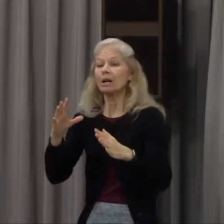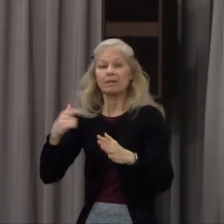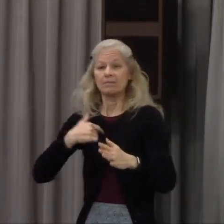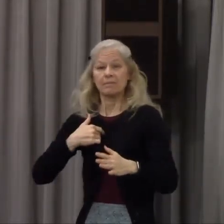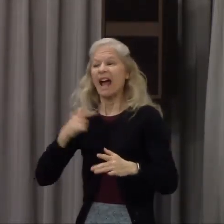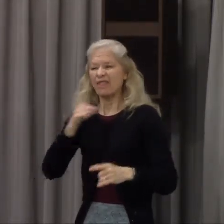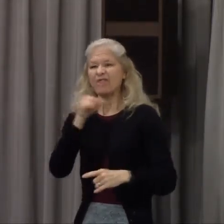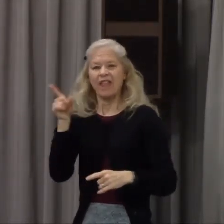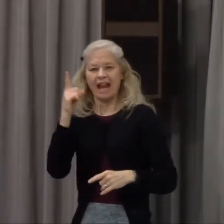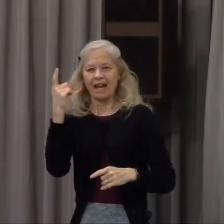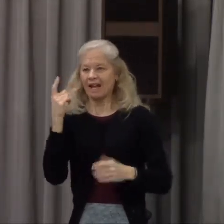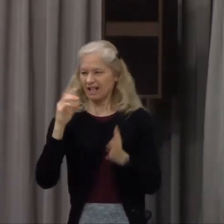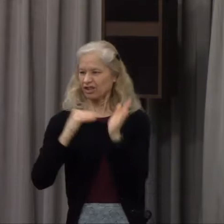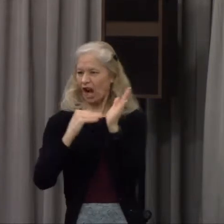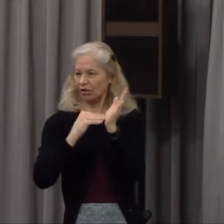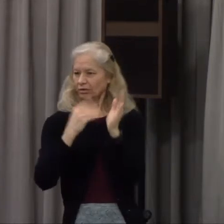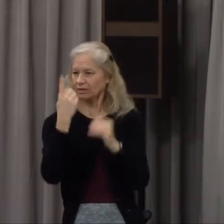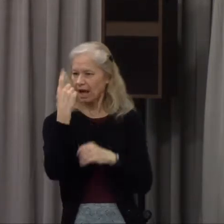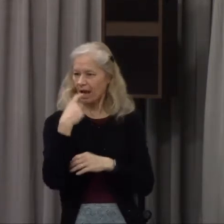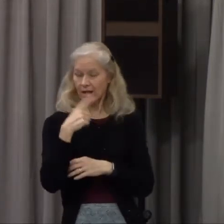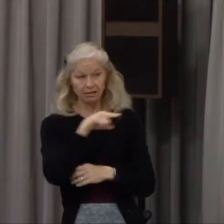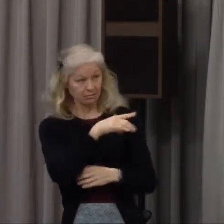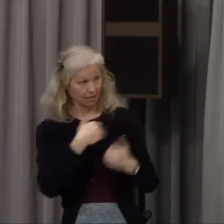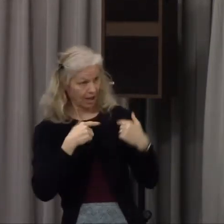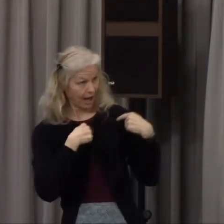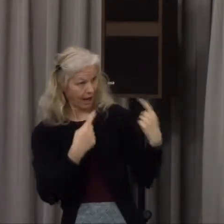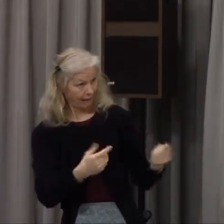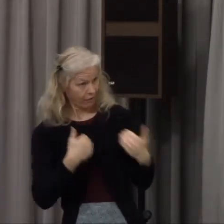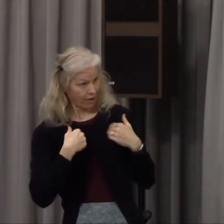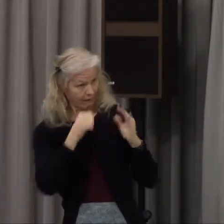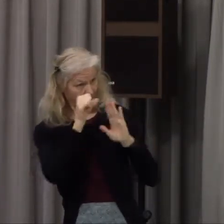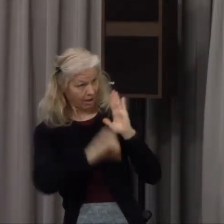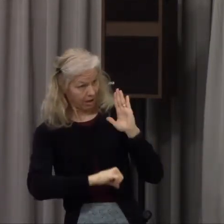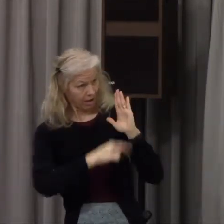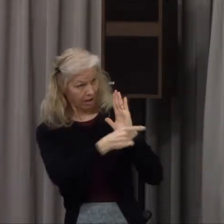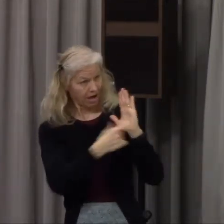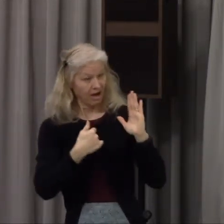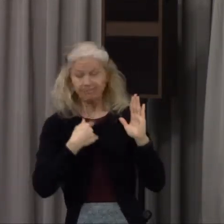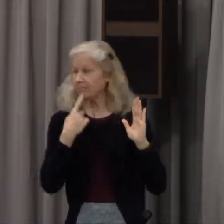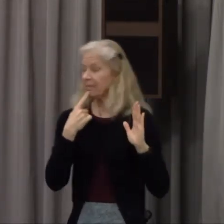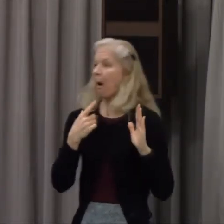Yeah. And I can understand how that would be painful.